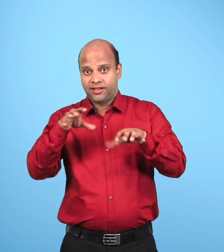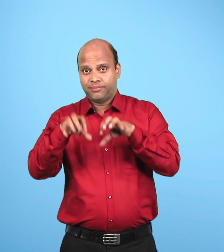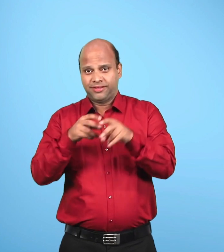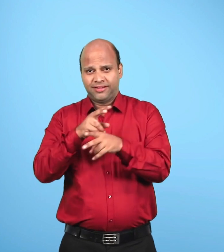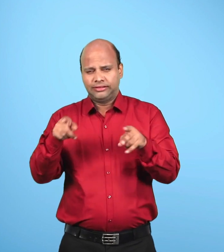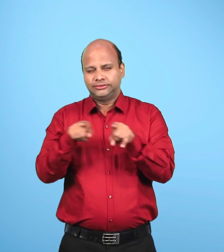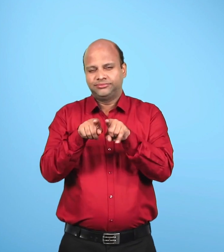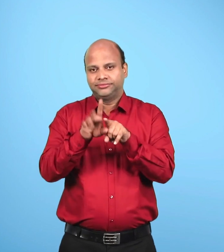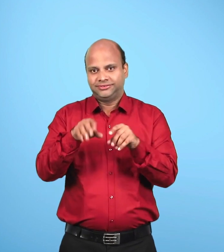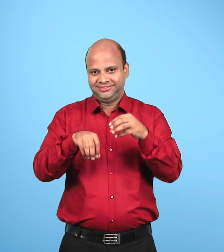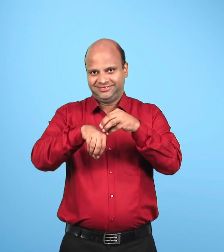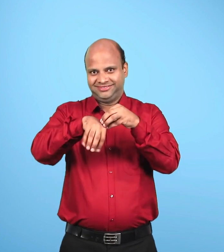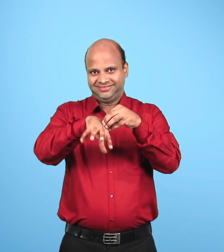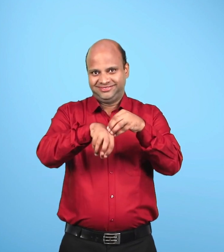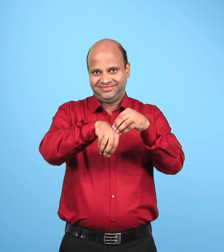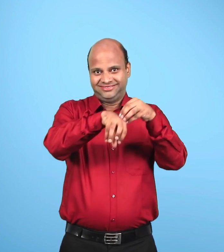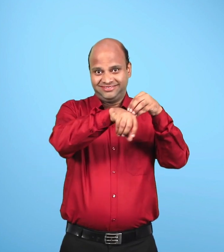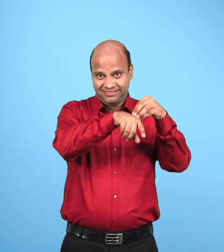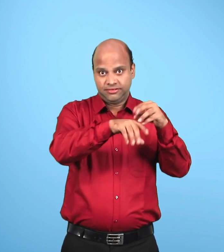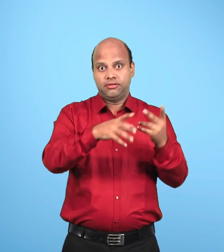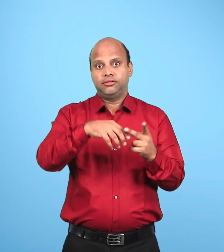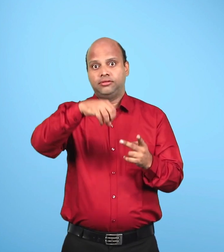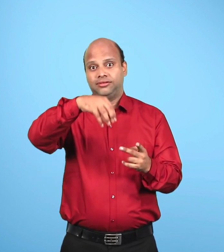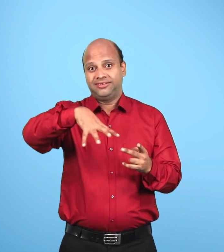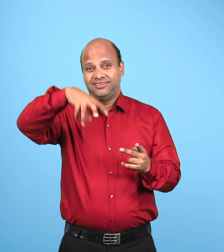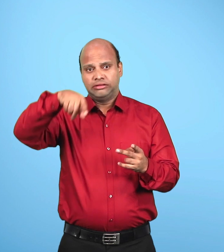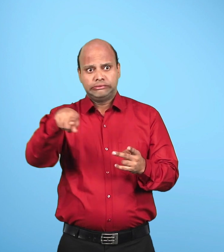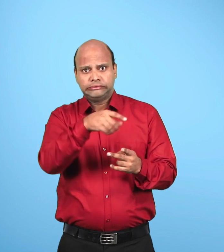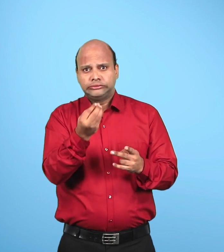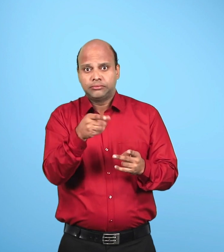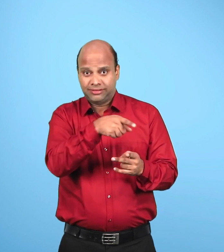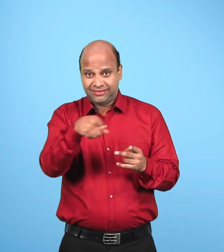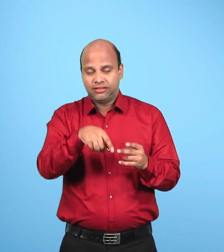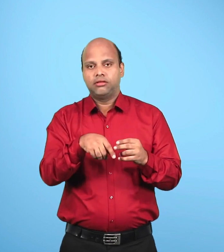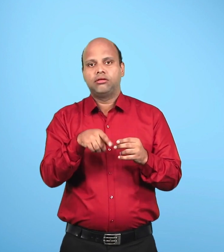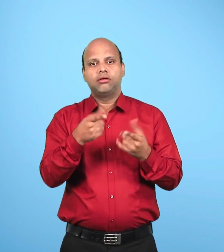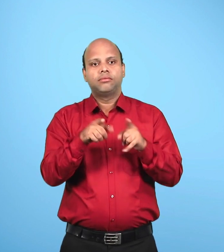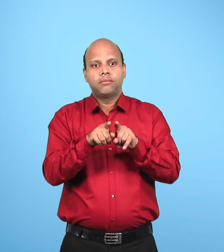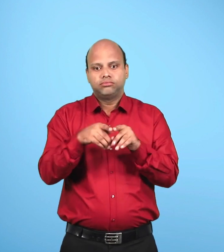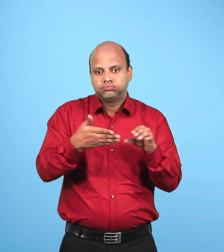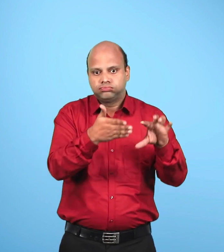There are some sea animals like squids and octopus, which do not have this streamlined